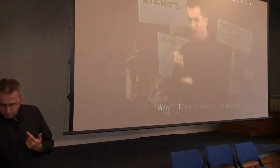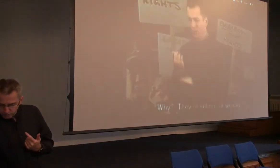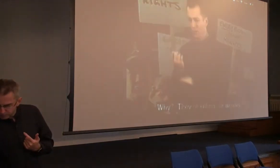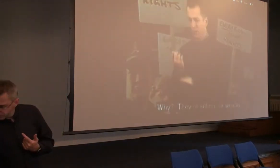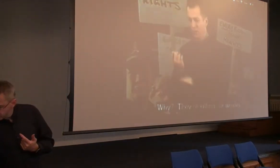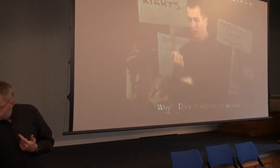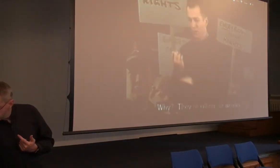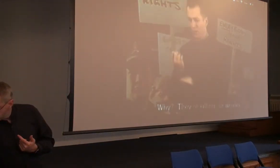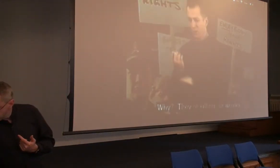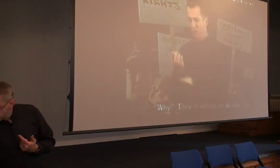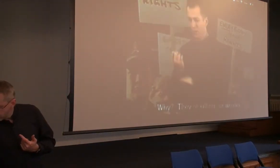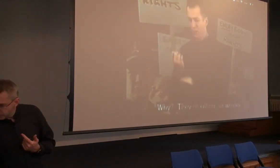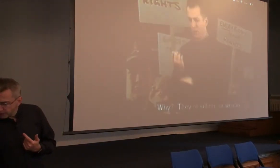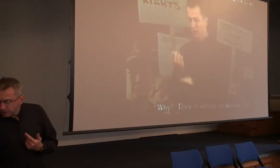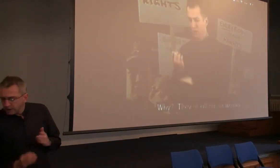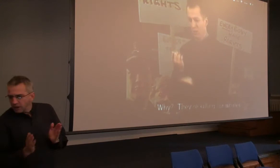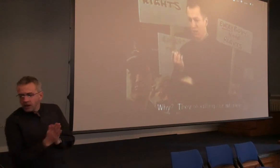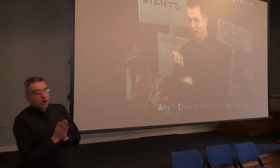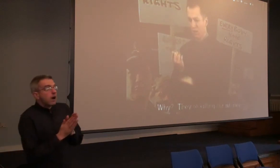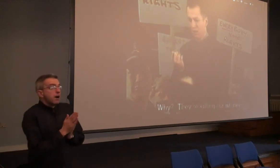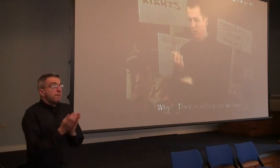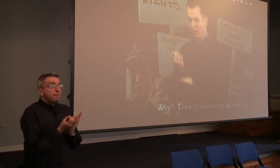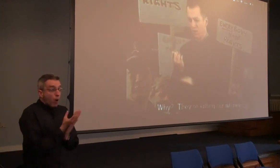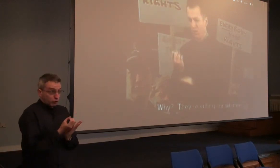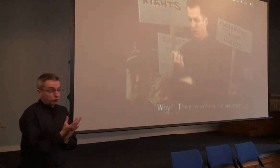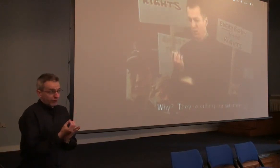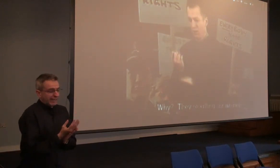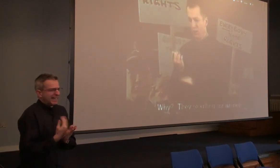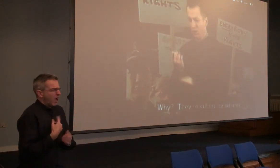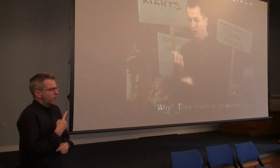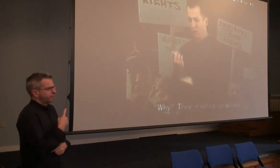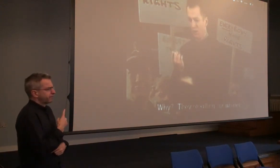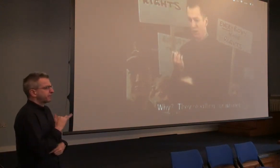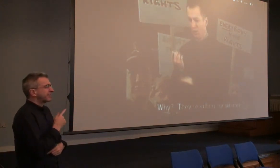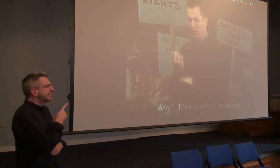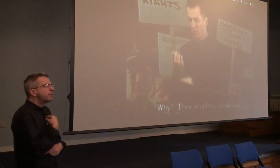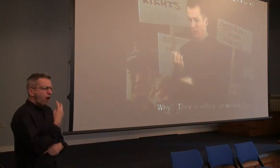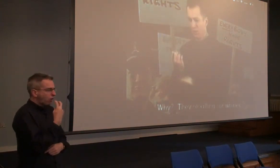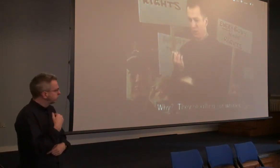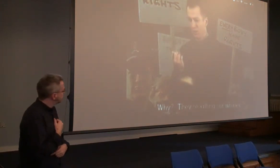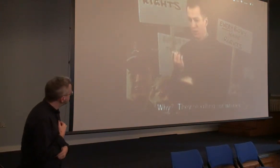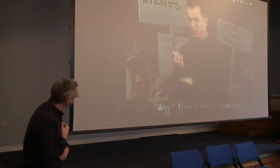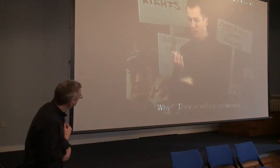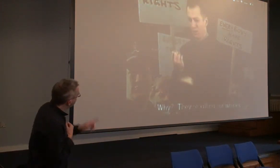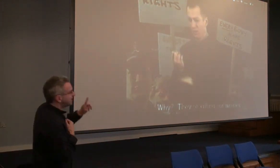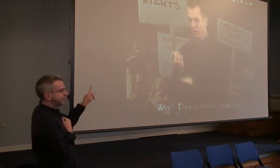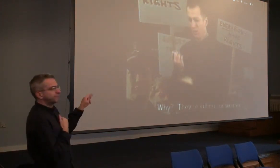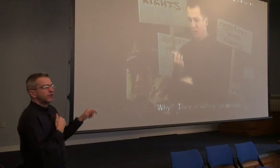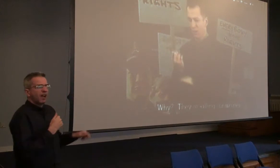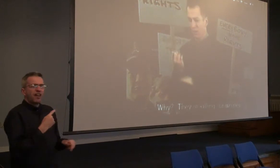She won an Oscar. So we chose her for that reason. Now, deaf poetry, this clip is quite